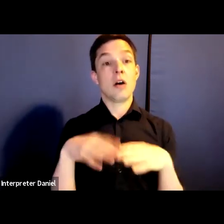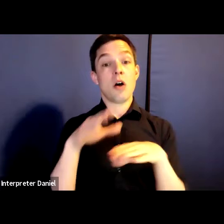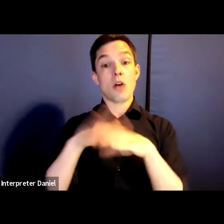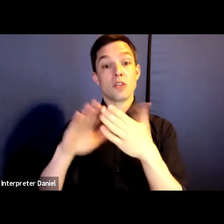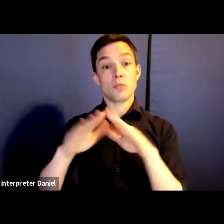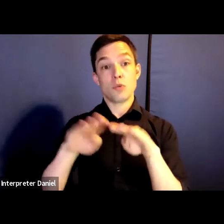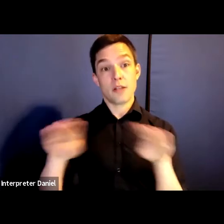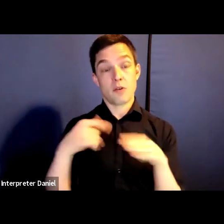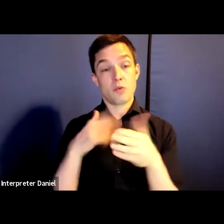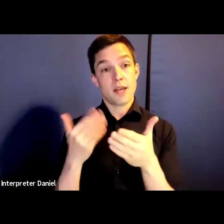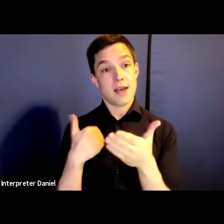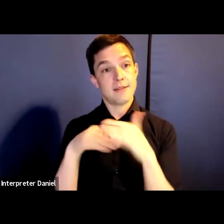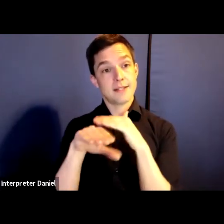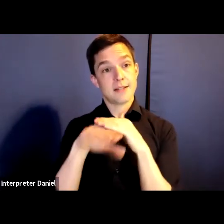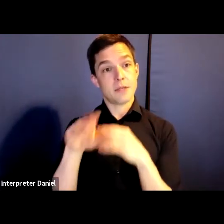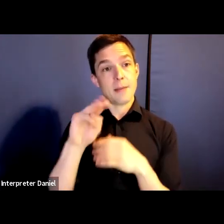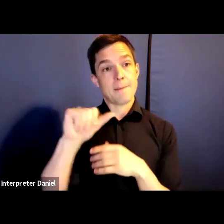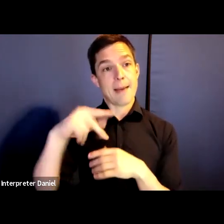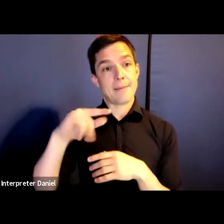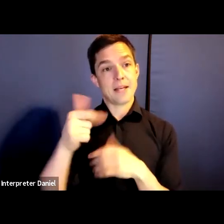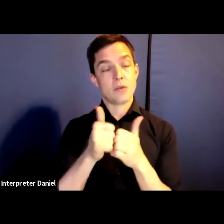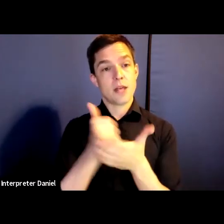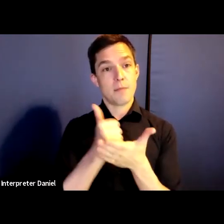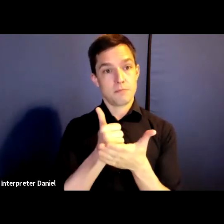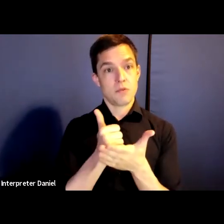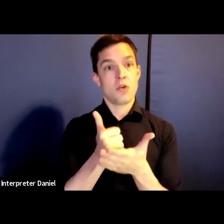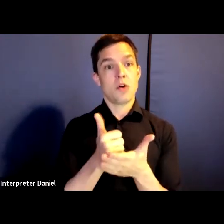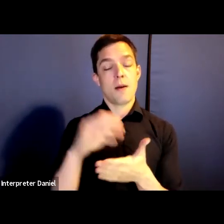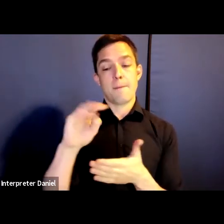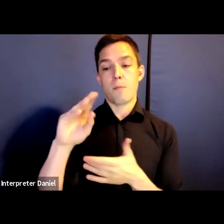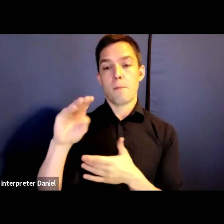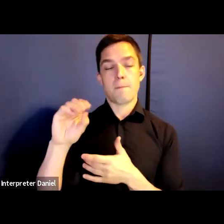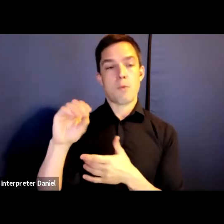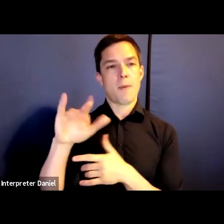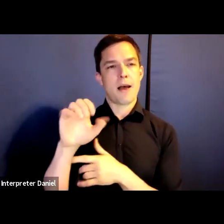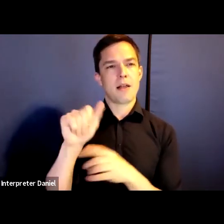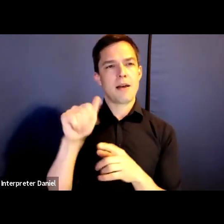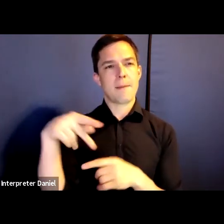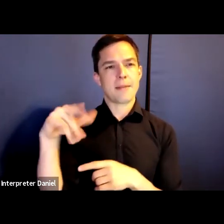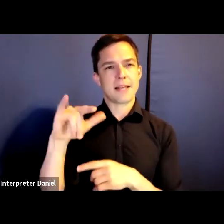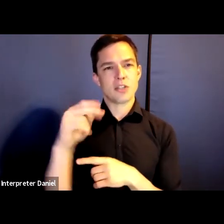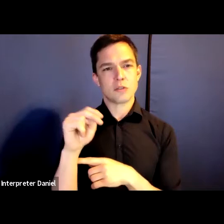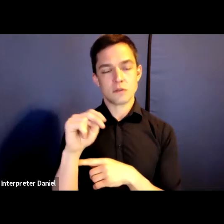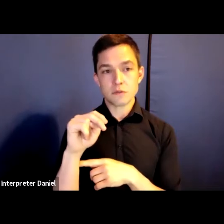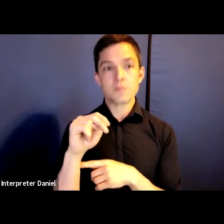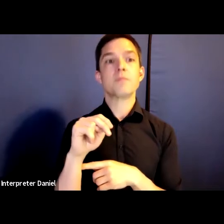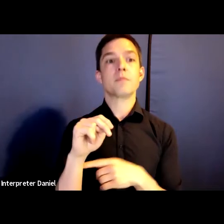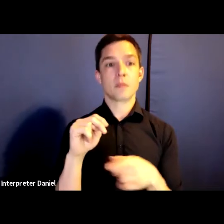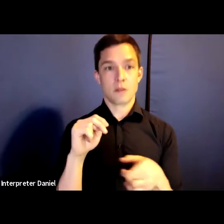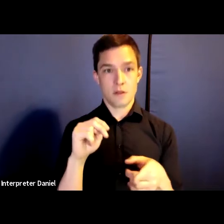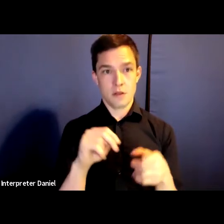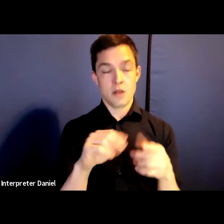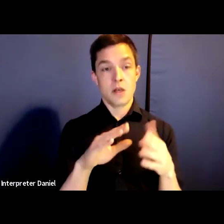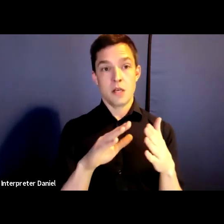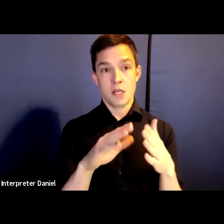carry out an accessibility mapping with the help of the mobile application Ciudad Fácil, Easy City in English, which was created